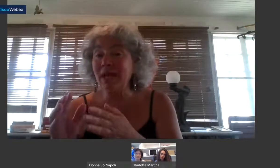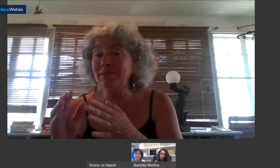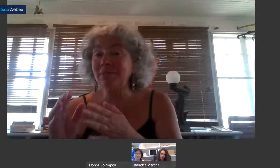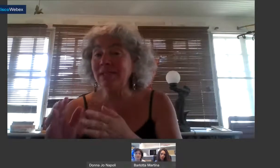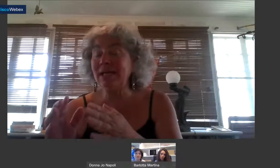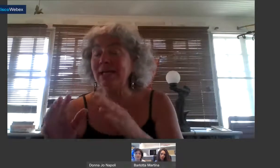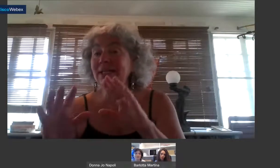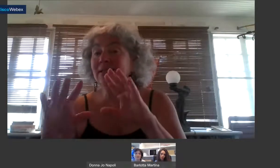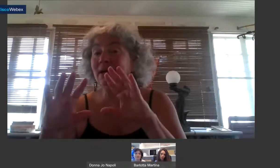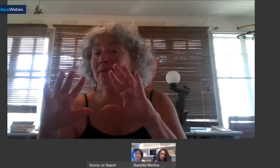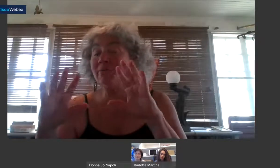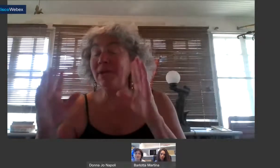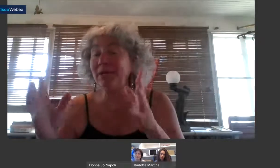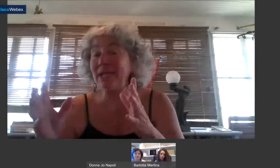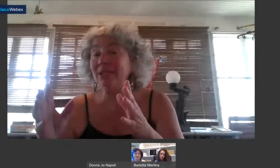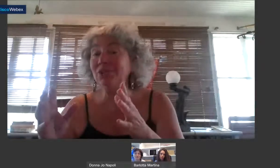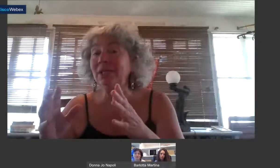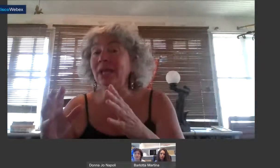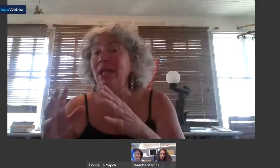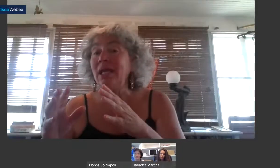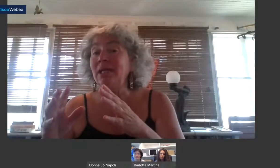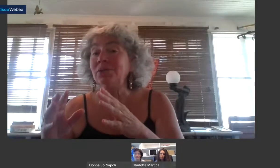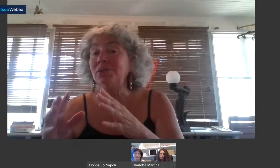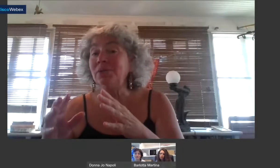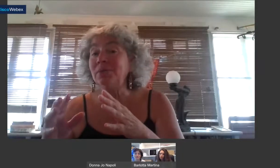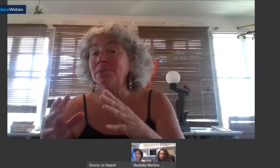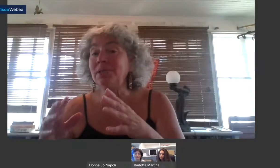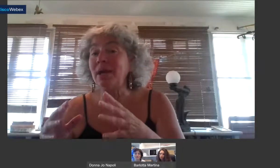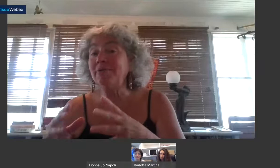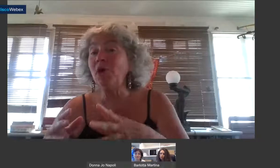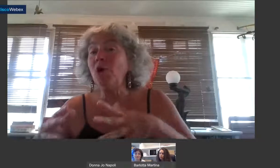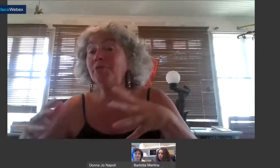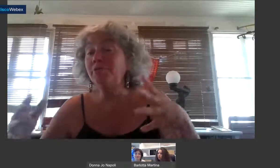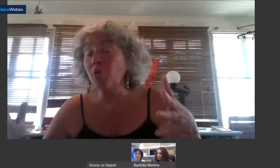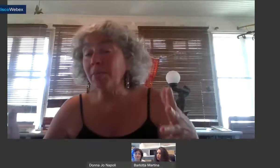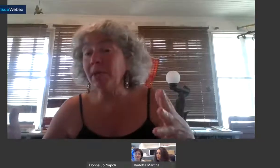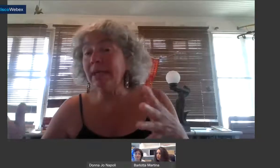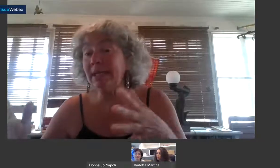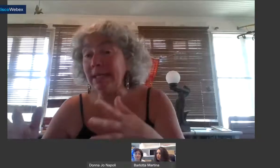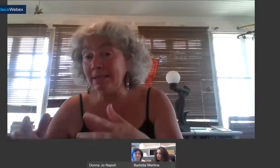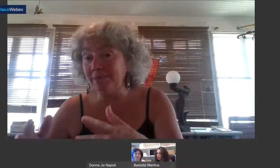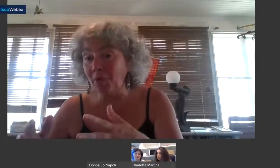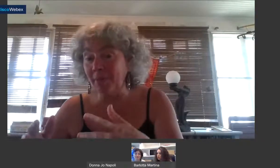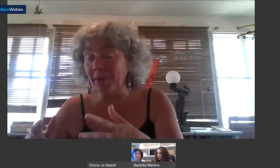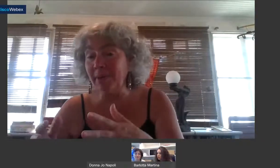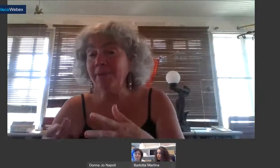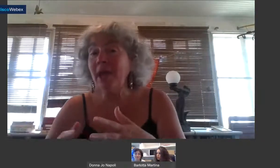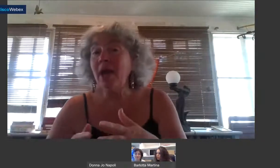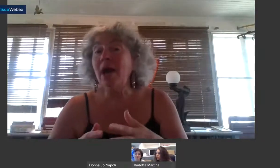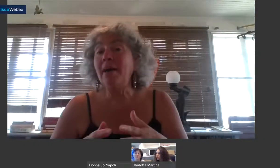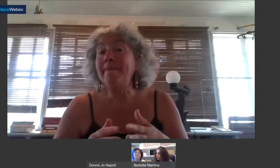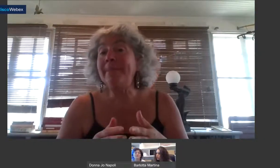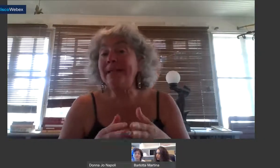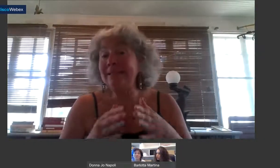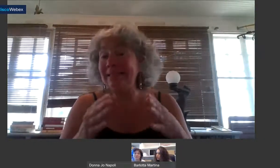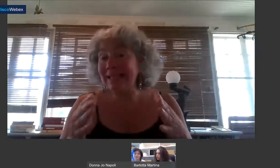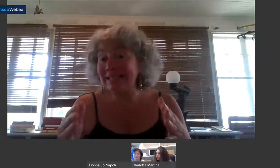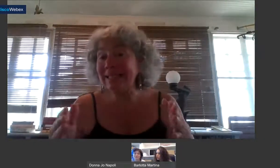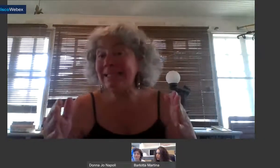of studies of variation in terms of formal and informal, but it doesn't